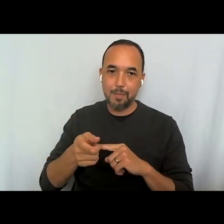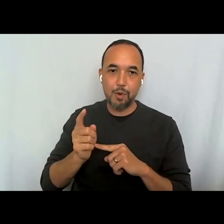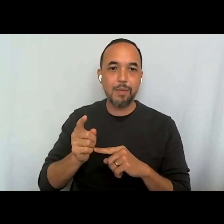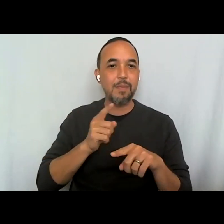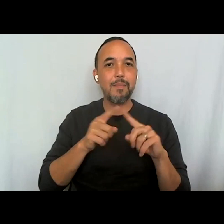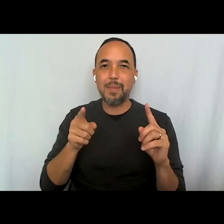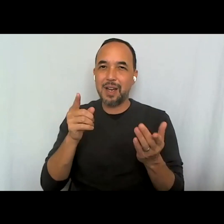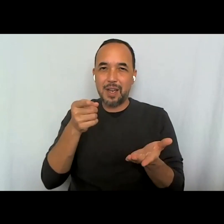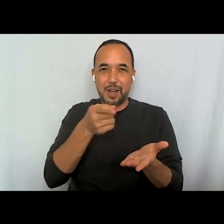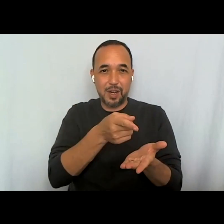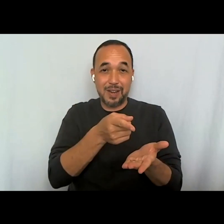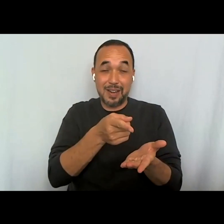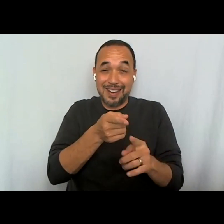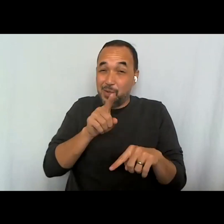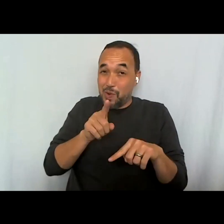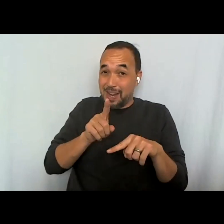want. So